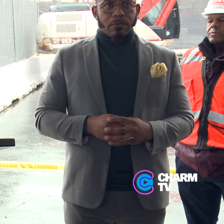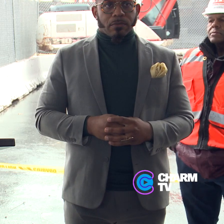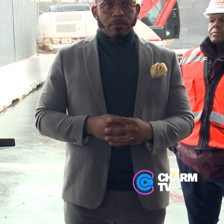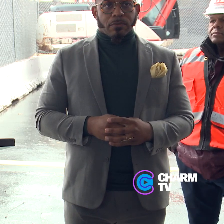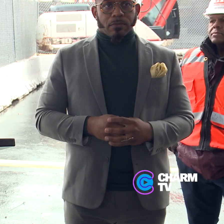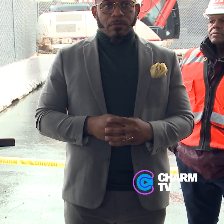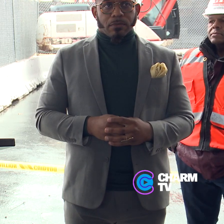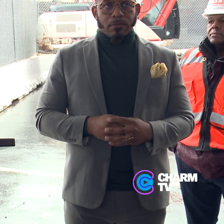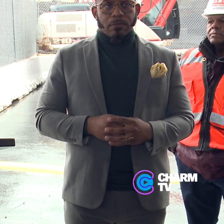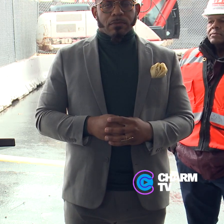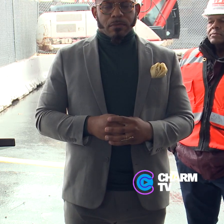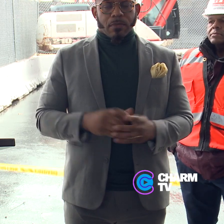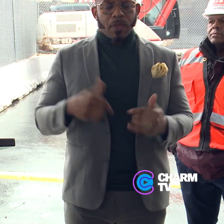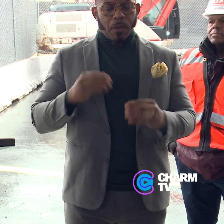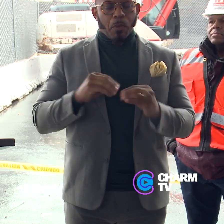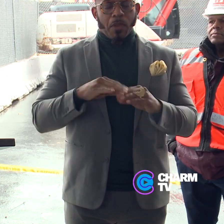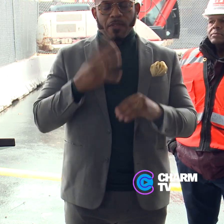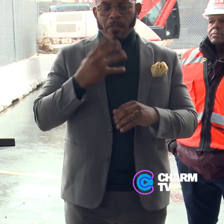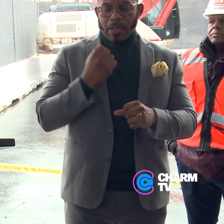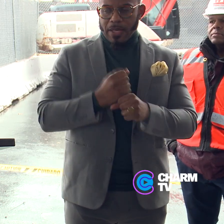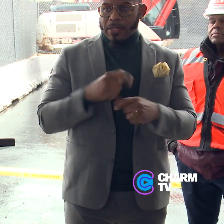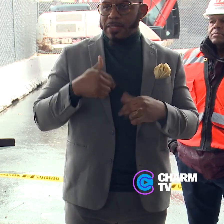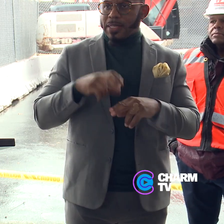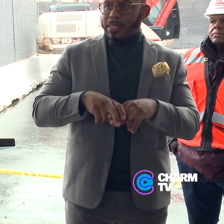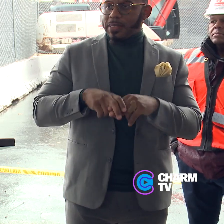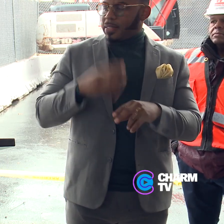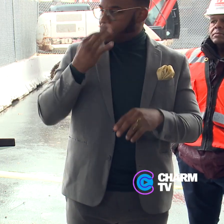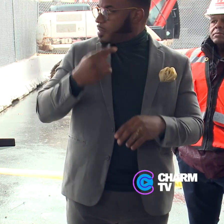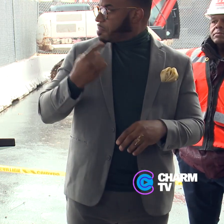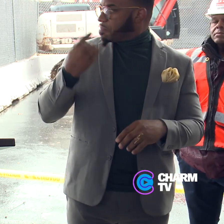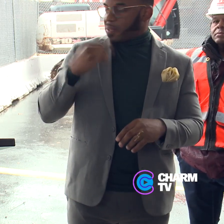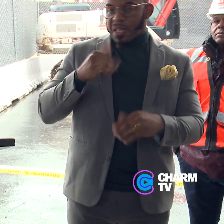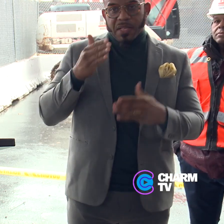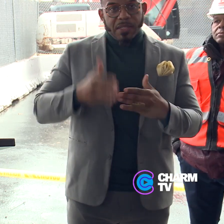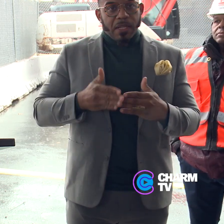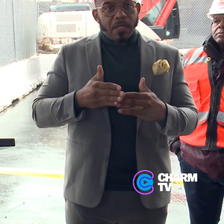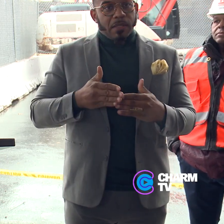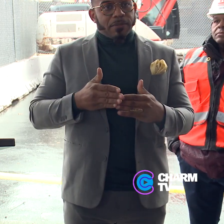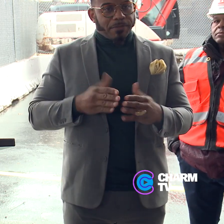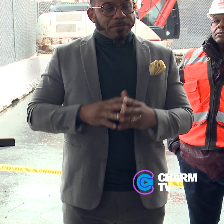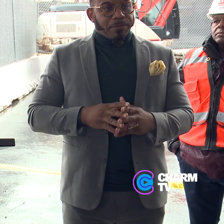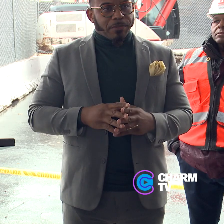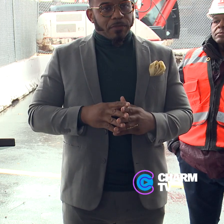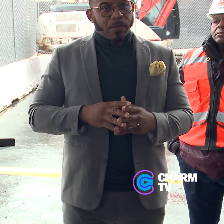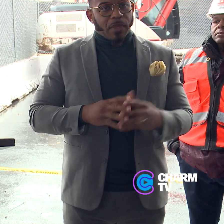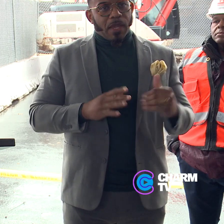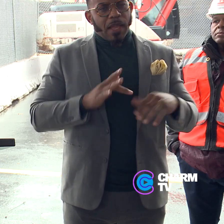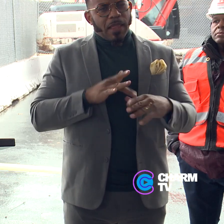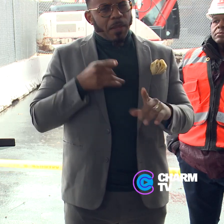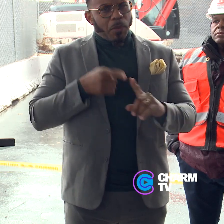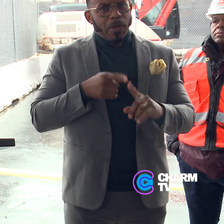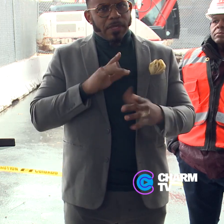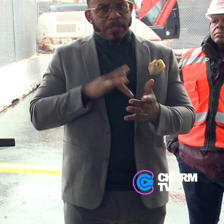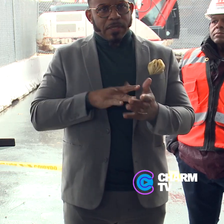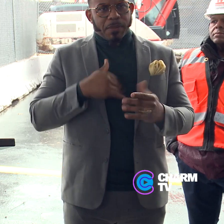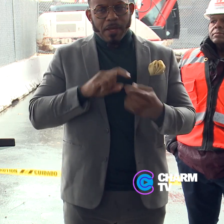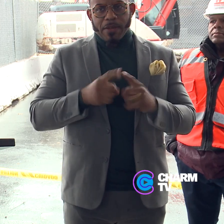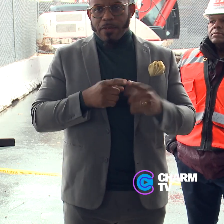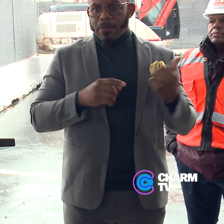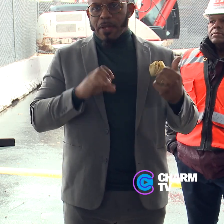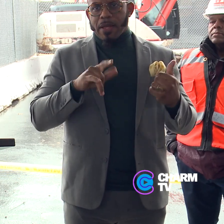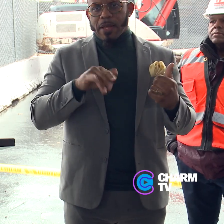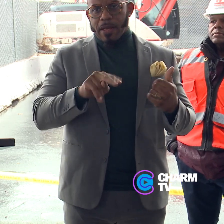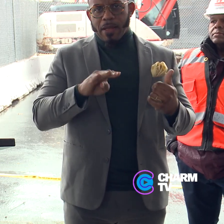So it has been more than 4 years since I sat right over here on the other side of the mall at the Touchpoint Center that my friend